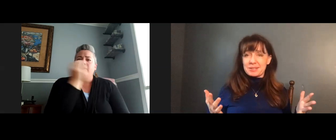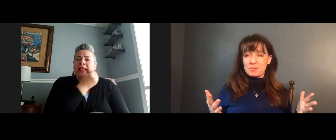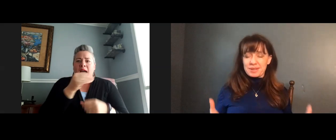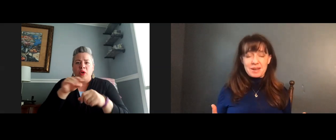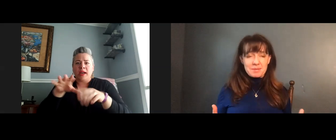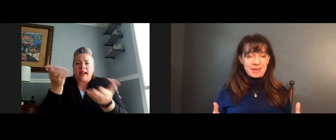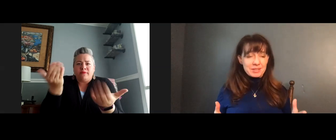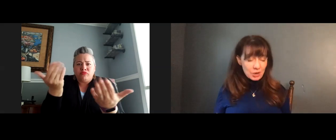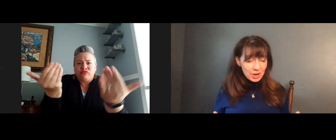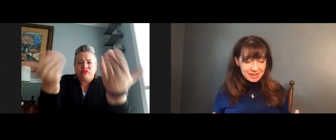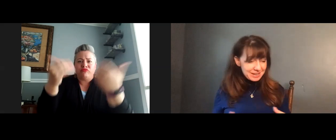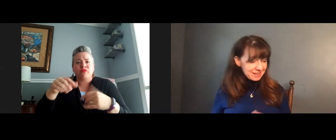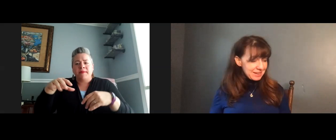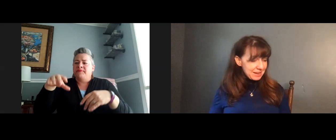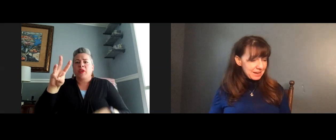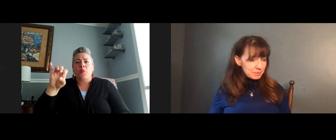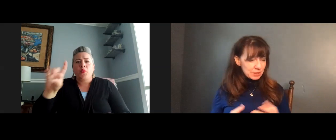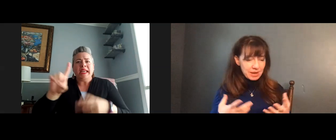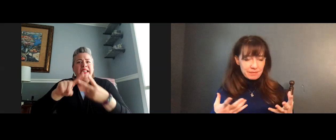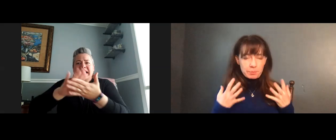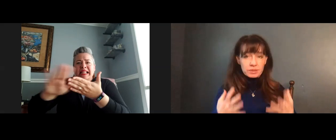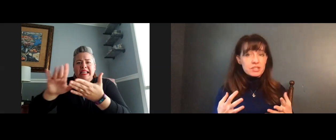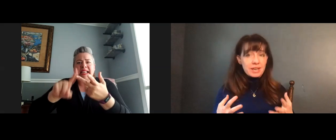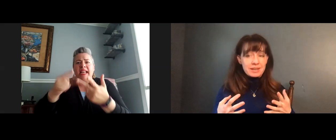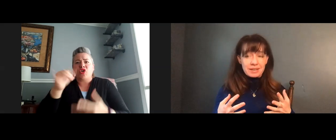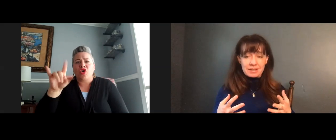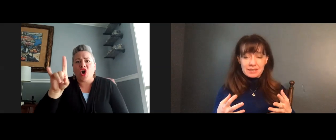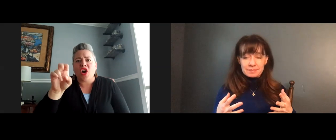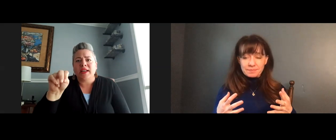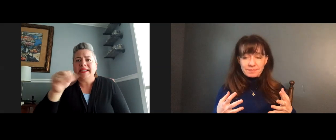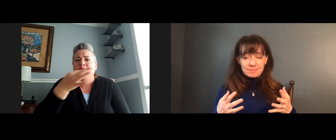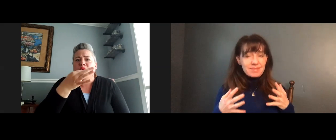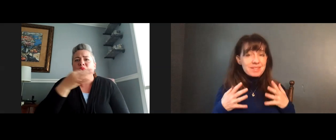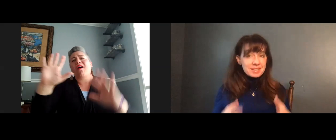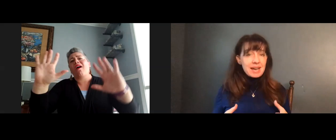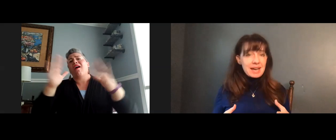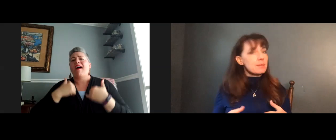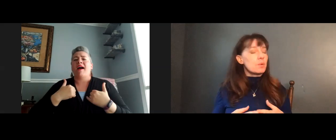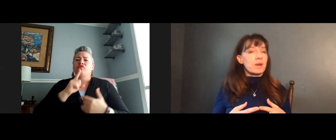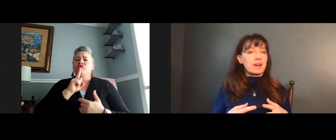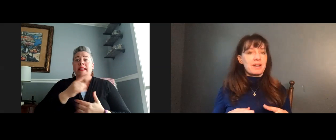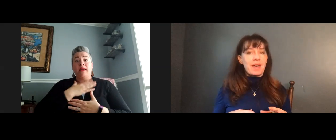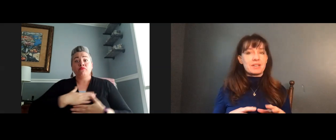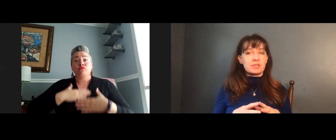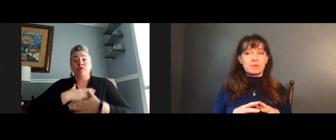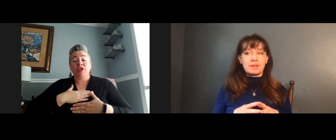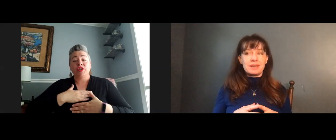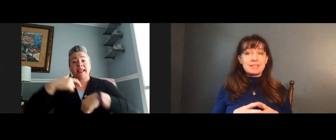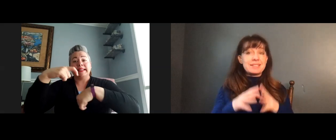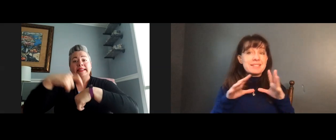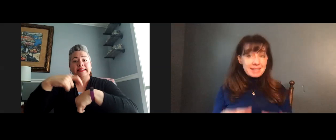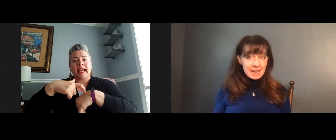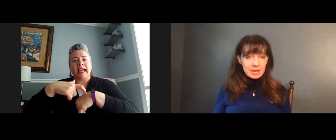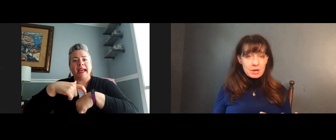ready to start working on my garden um so i've appreciated the time where i've had to